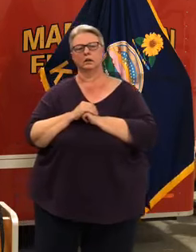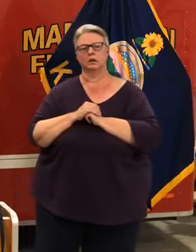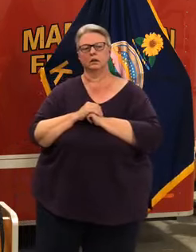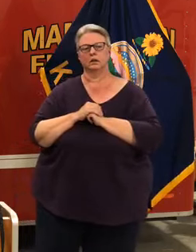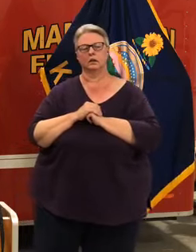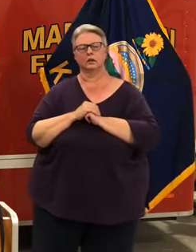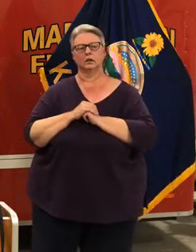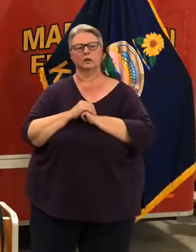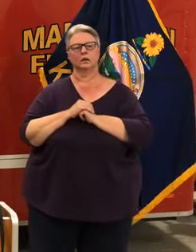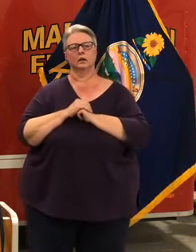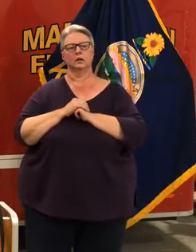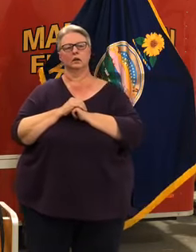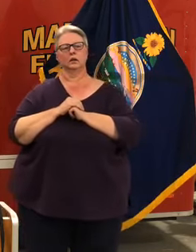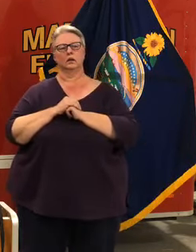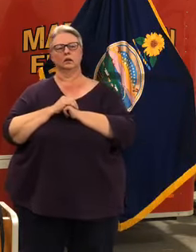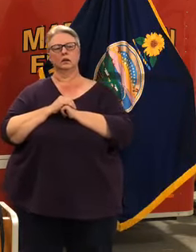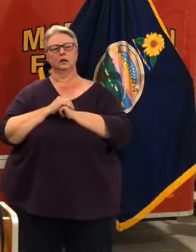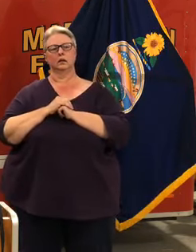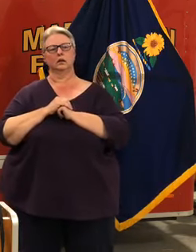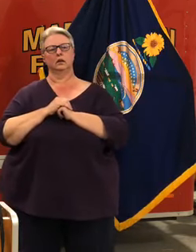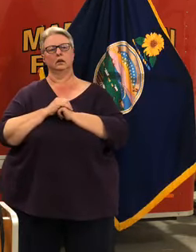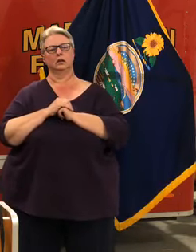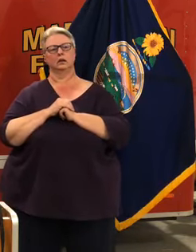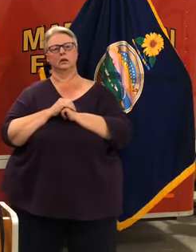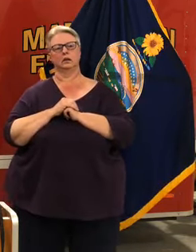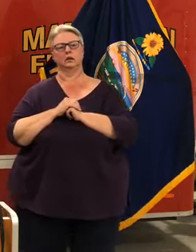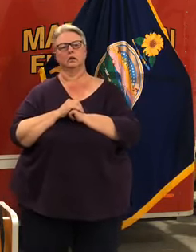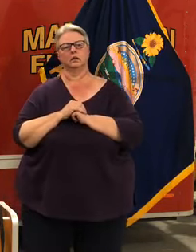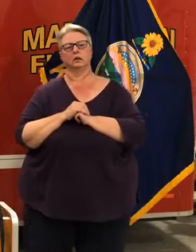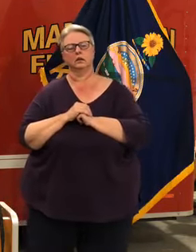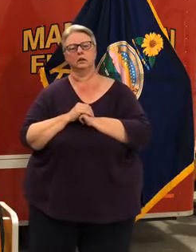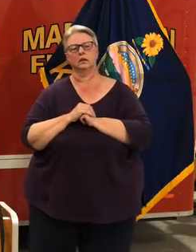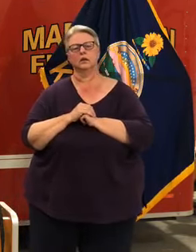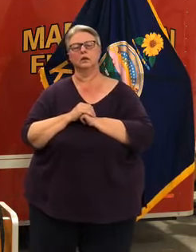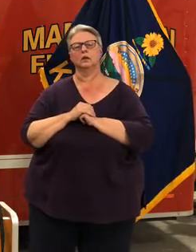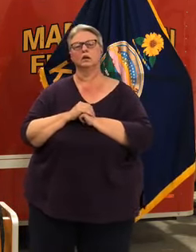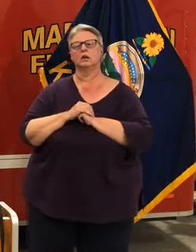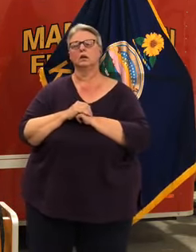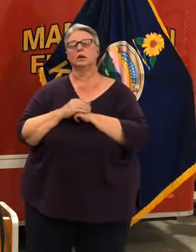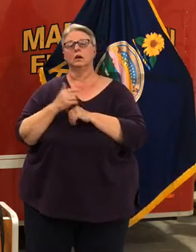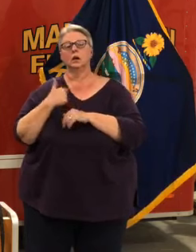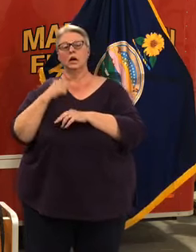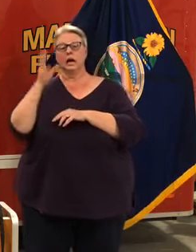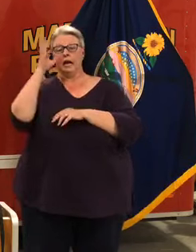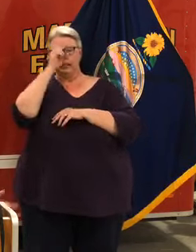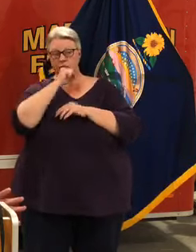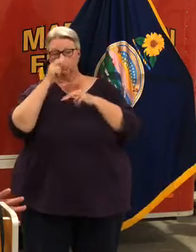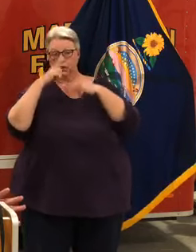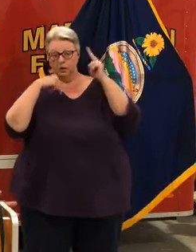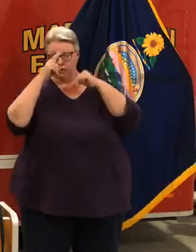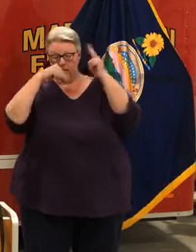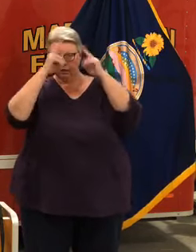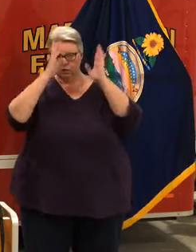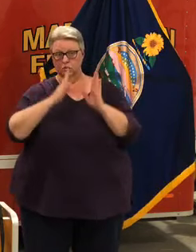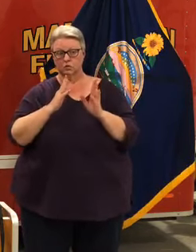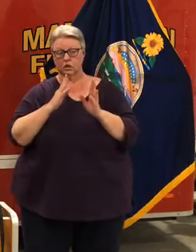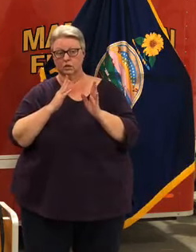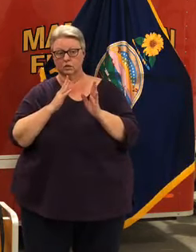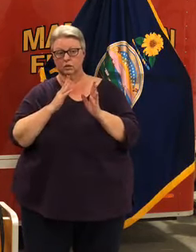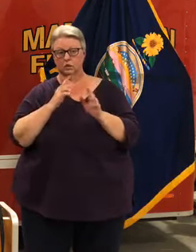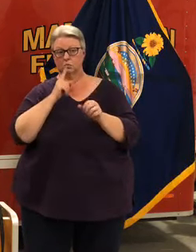continuing work, who do they need to contact for that information? I assume that's meaning construction contractors. I don't know,